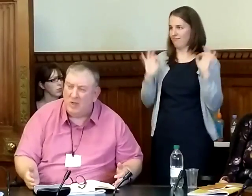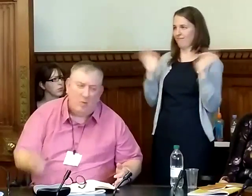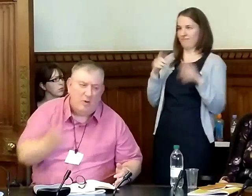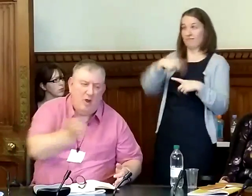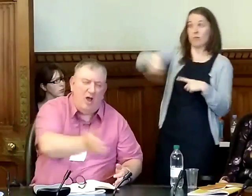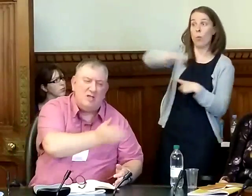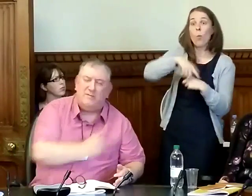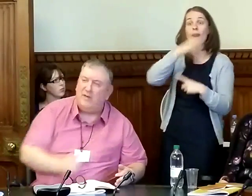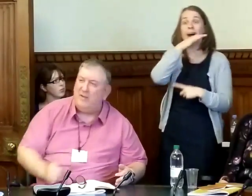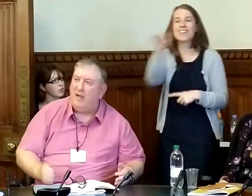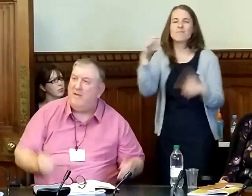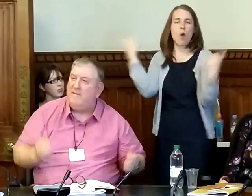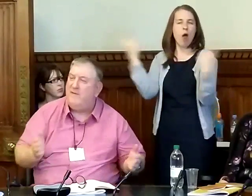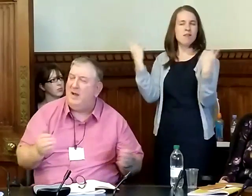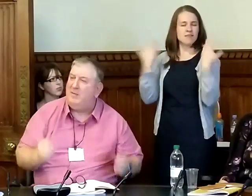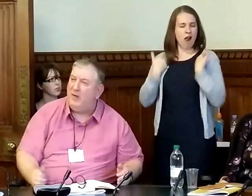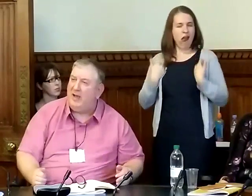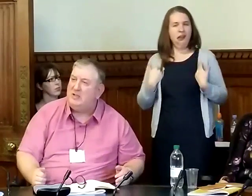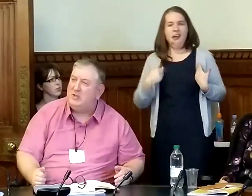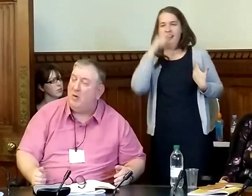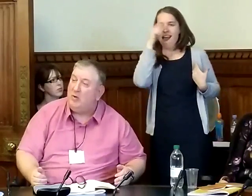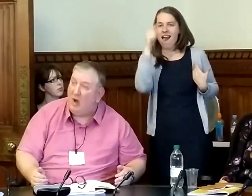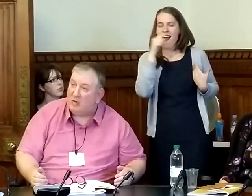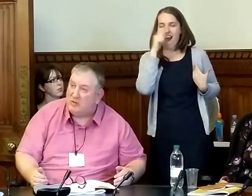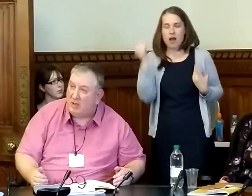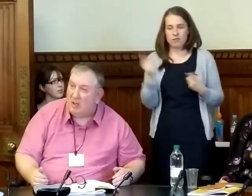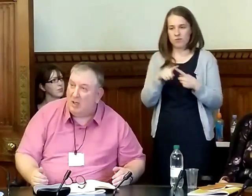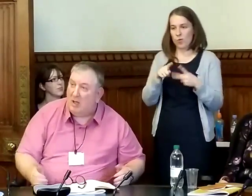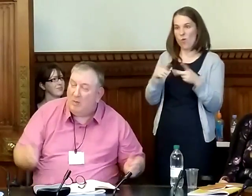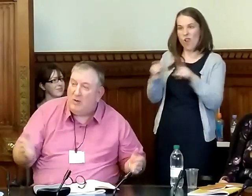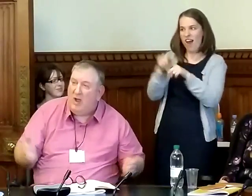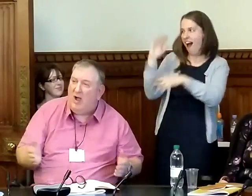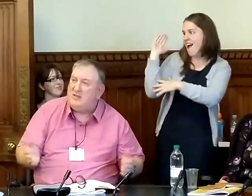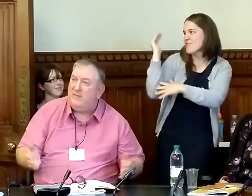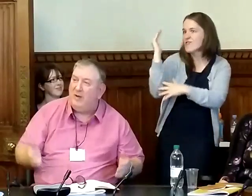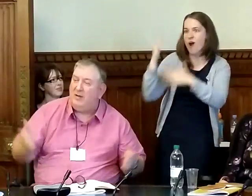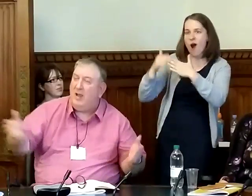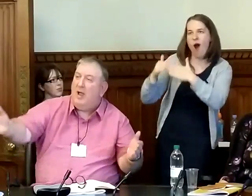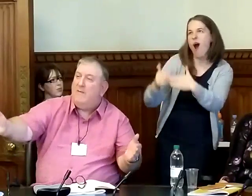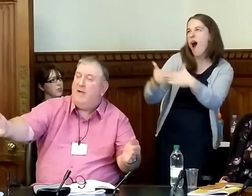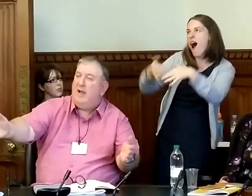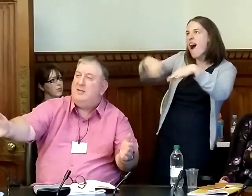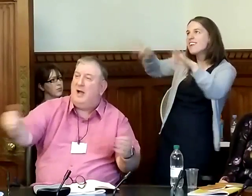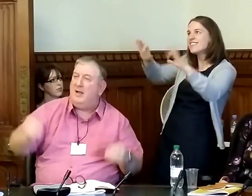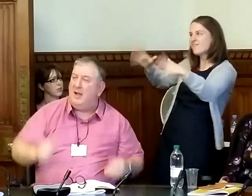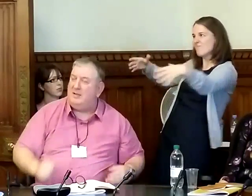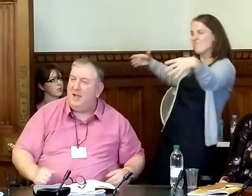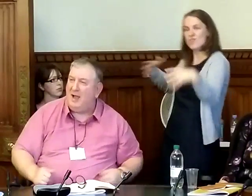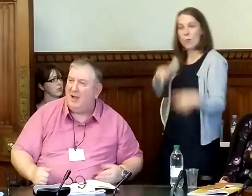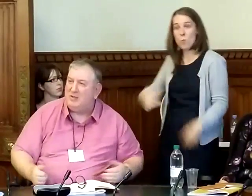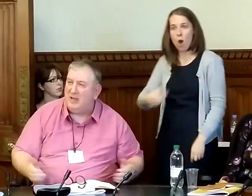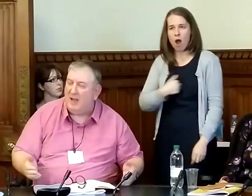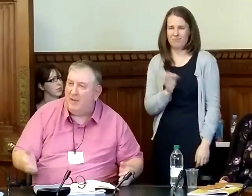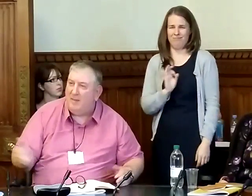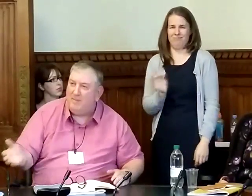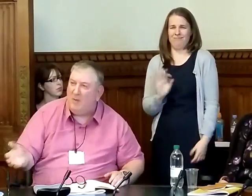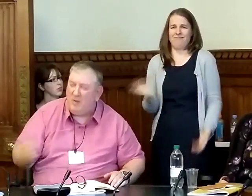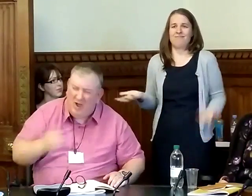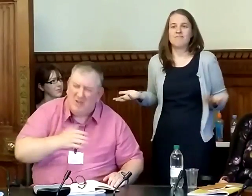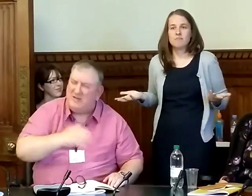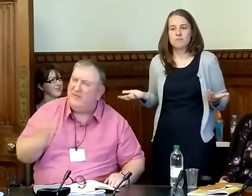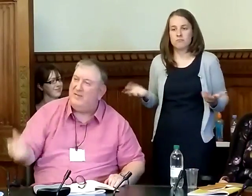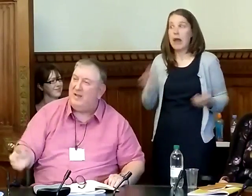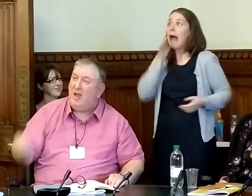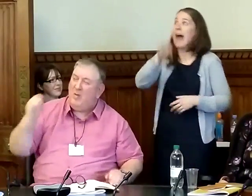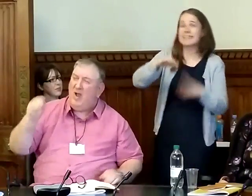in the Bahamas. We're not asking for another Philip Green style yacht. We're not asking for a duck house in a